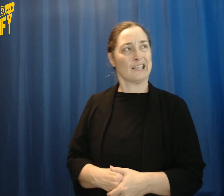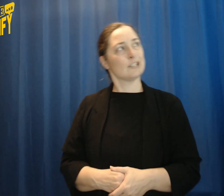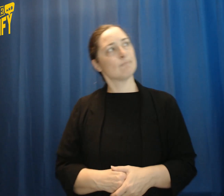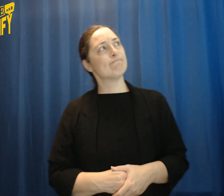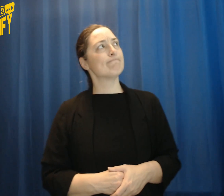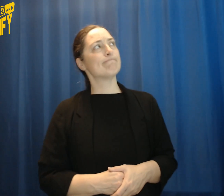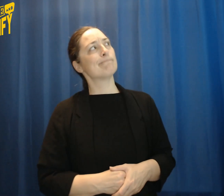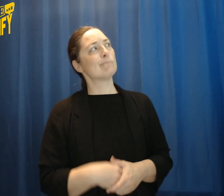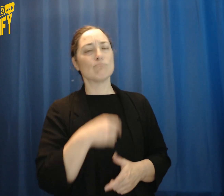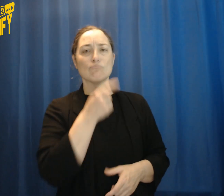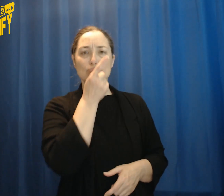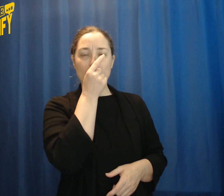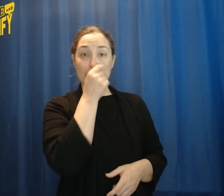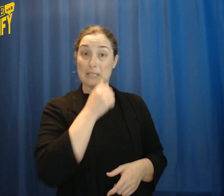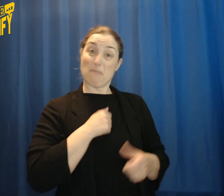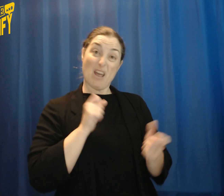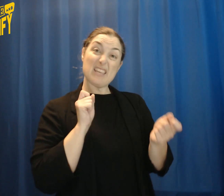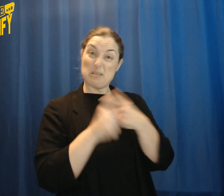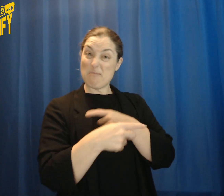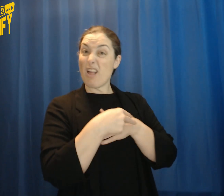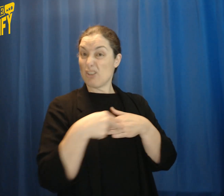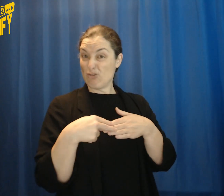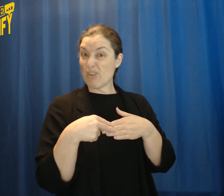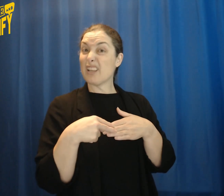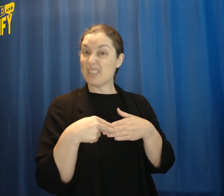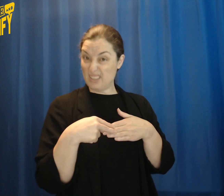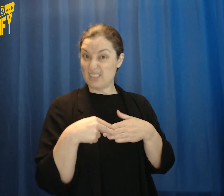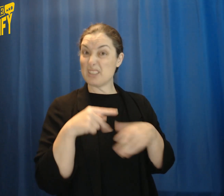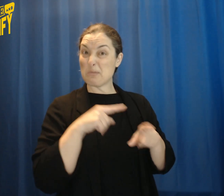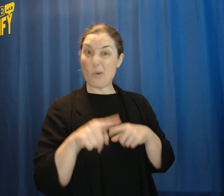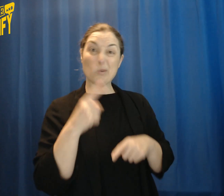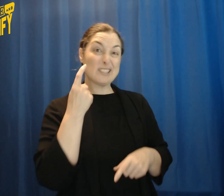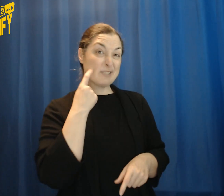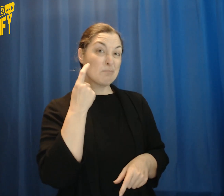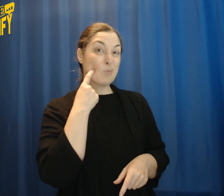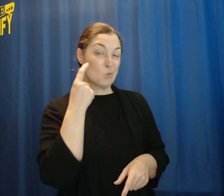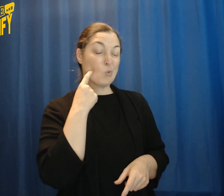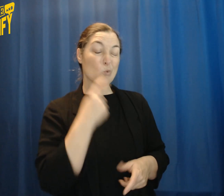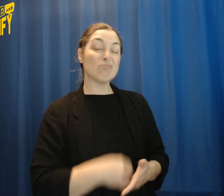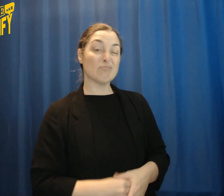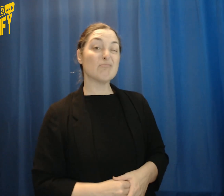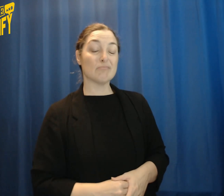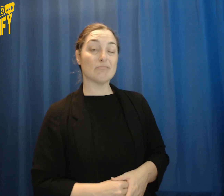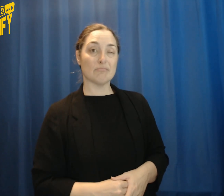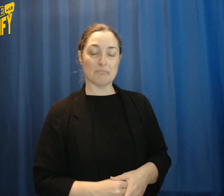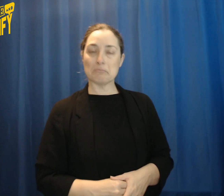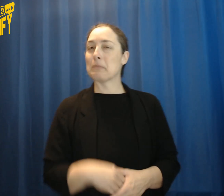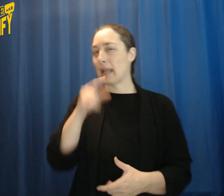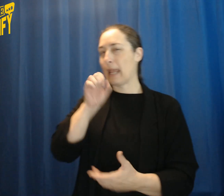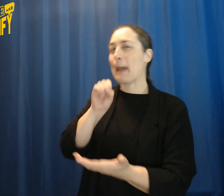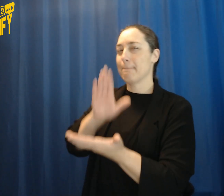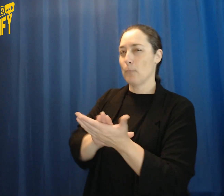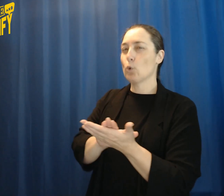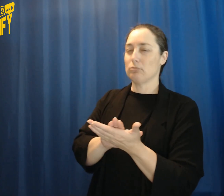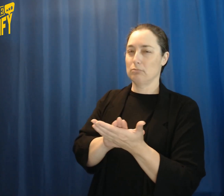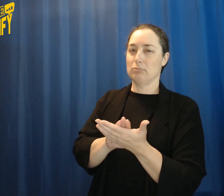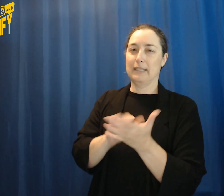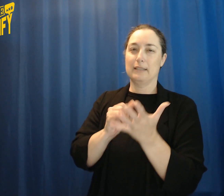Probably my email address would probably be the easiest to start with. We can put it in the show notes for people if that's